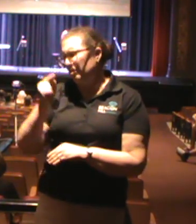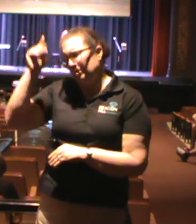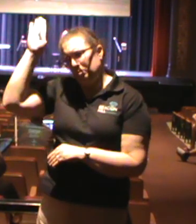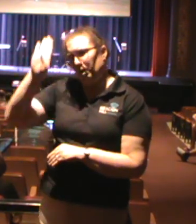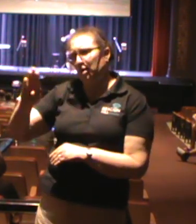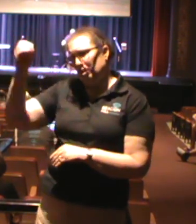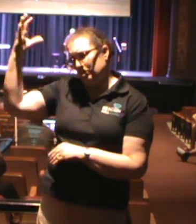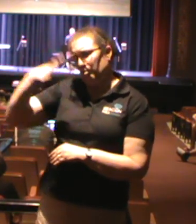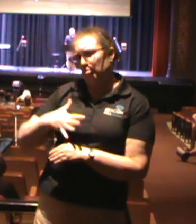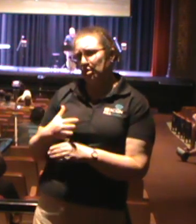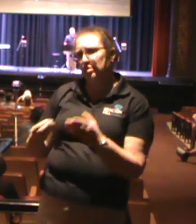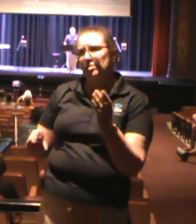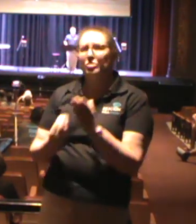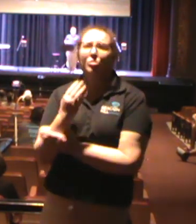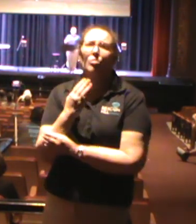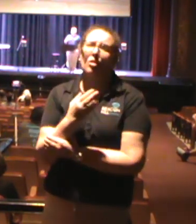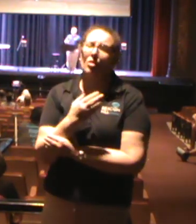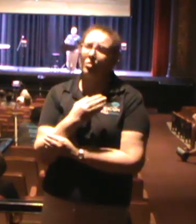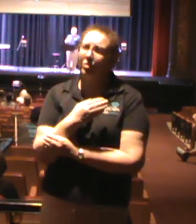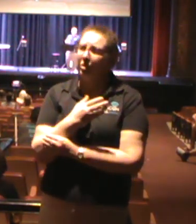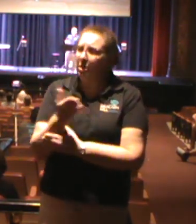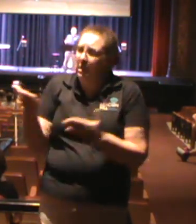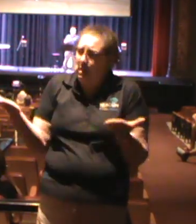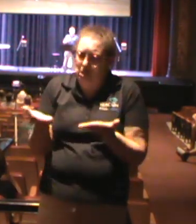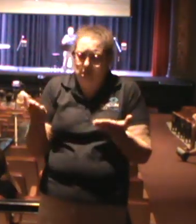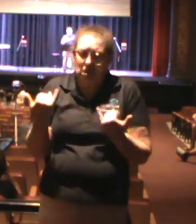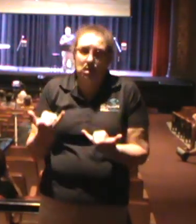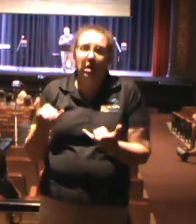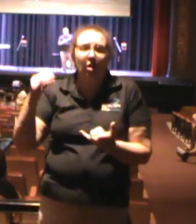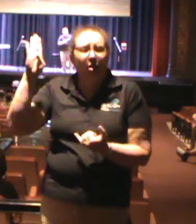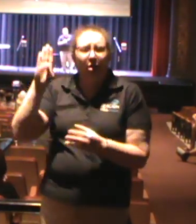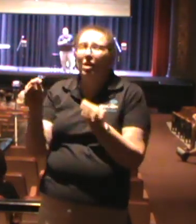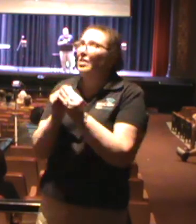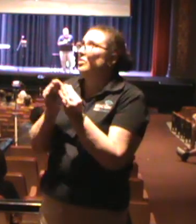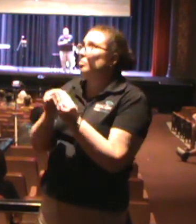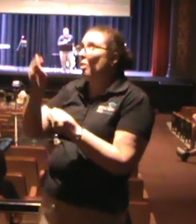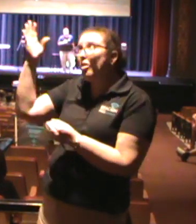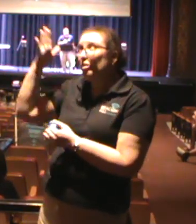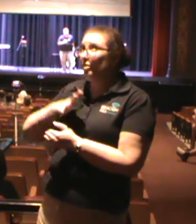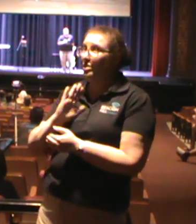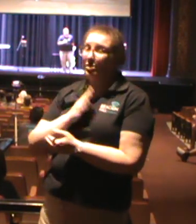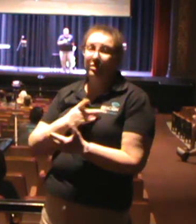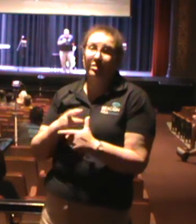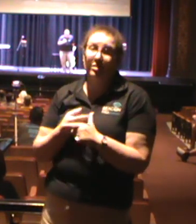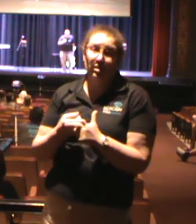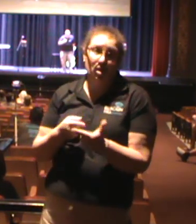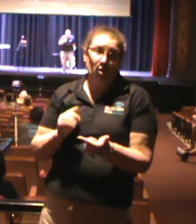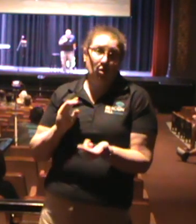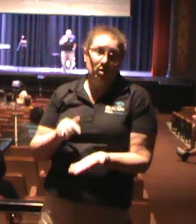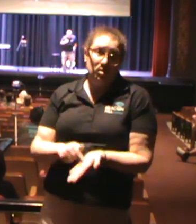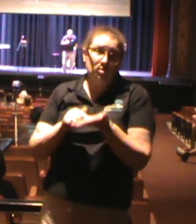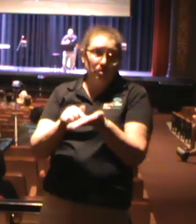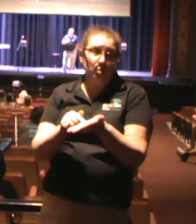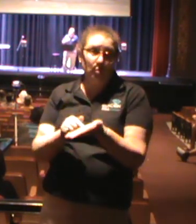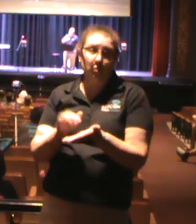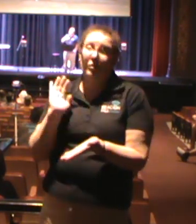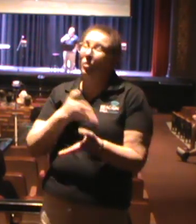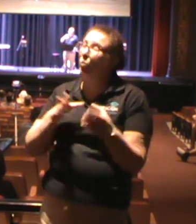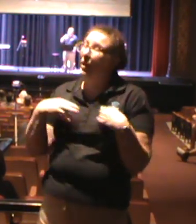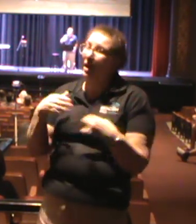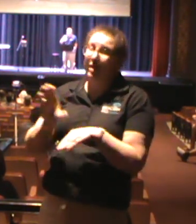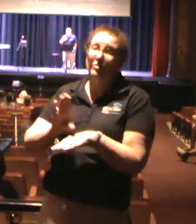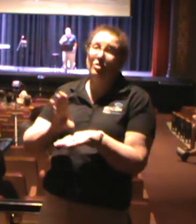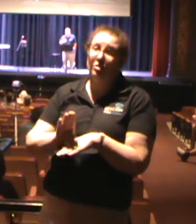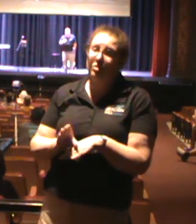to where it is now. God has been more gracious to Beacon Hill than we deserve. Amen? We have churches that